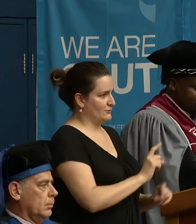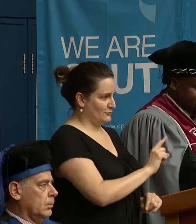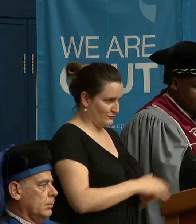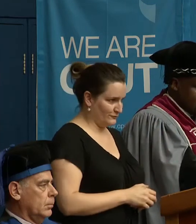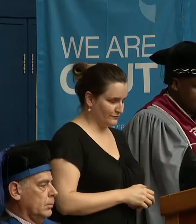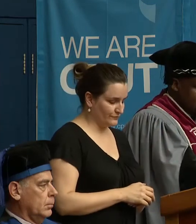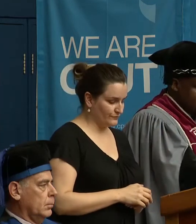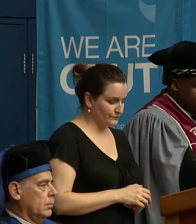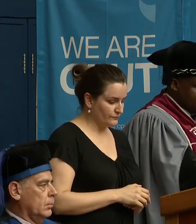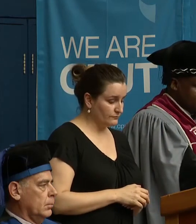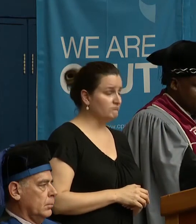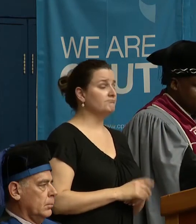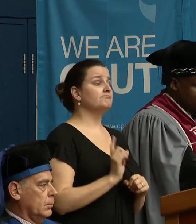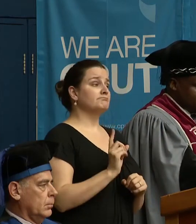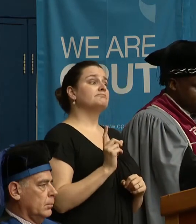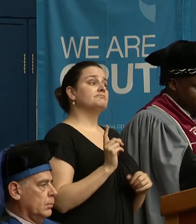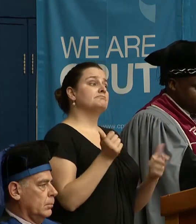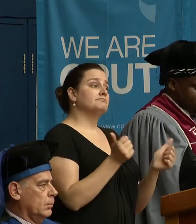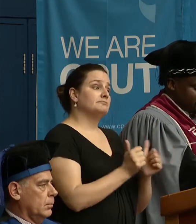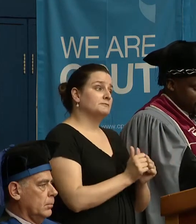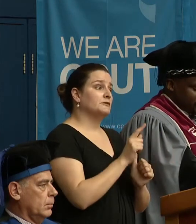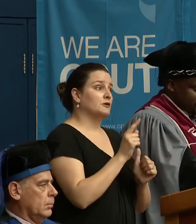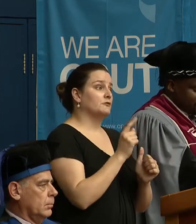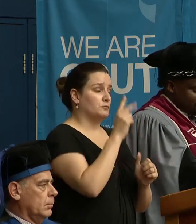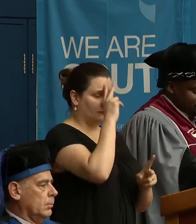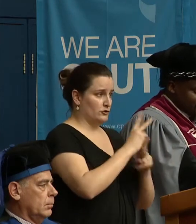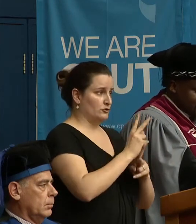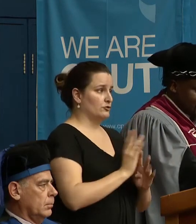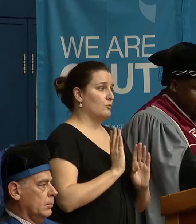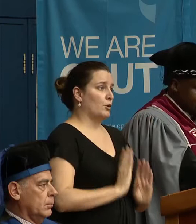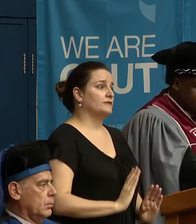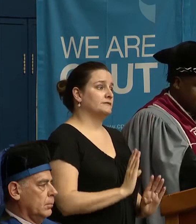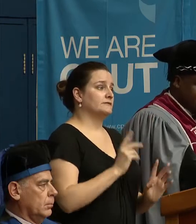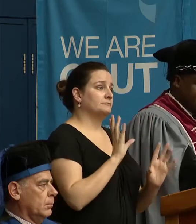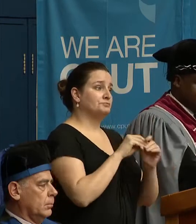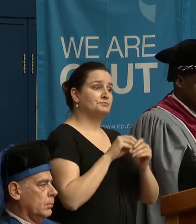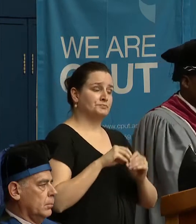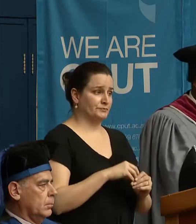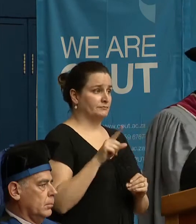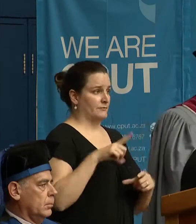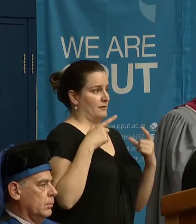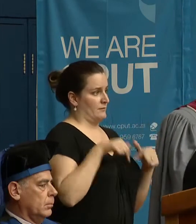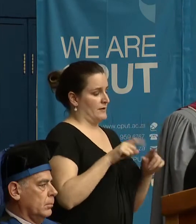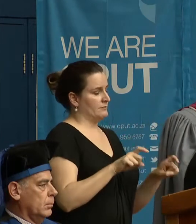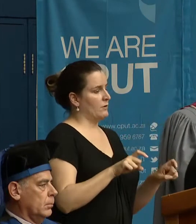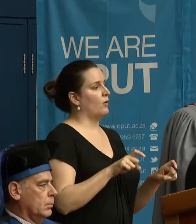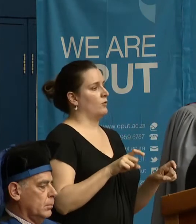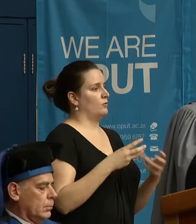School. He is also a member of several professional bodies. He lives in Cape Town with his wife and two